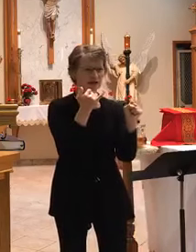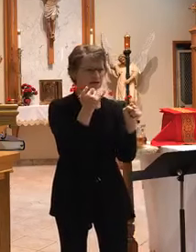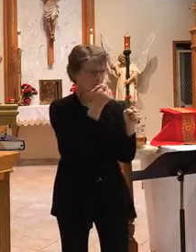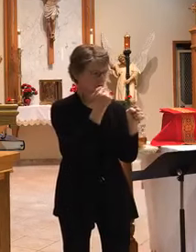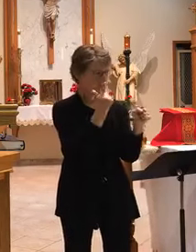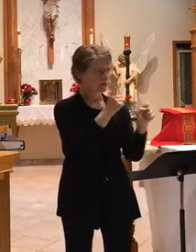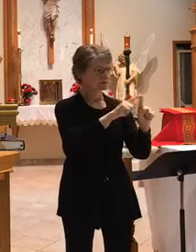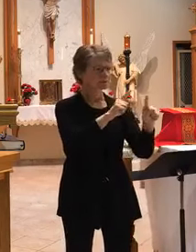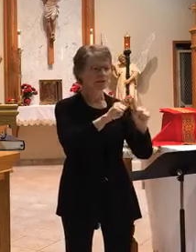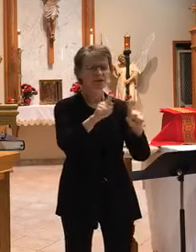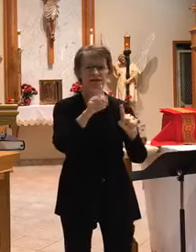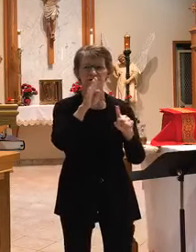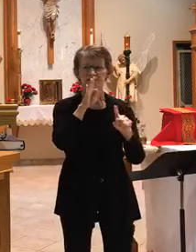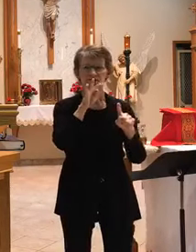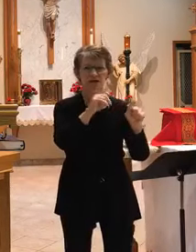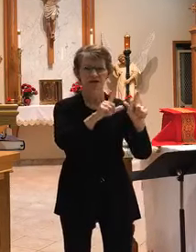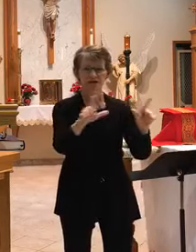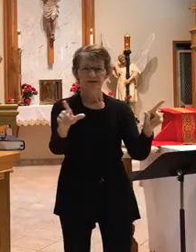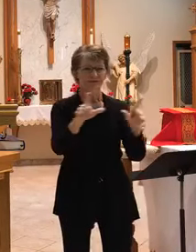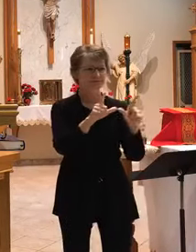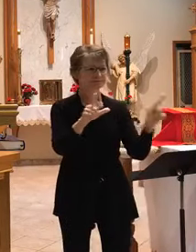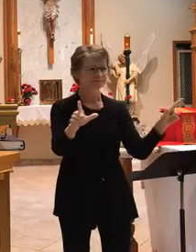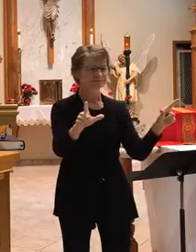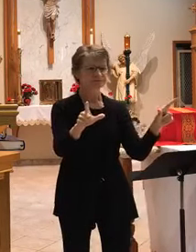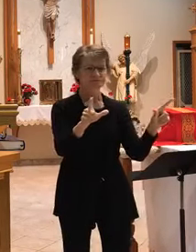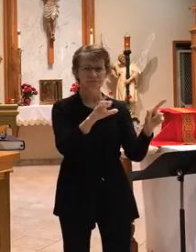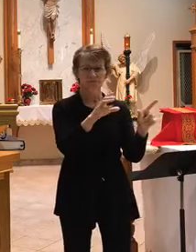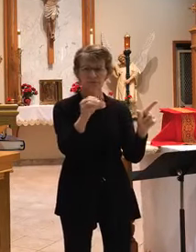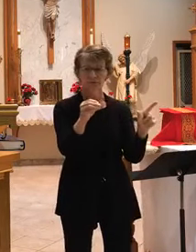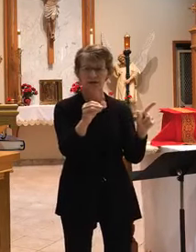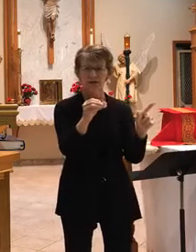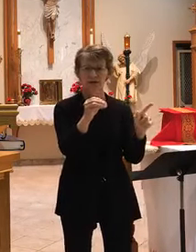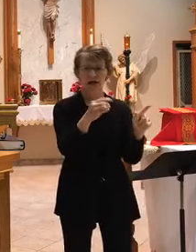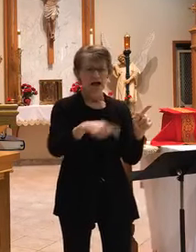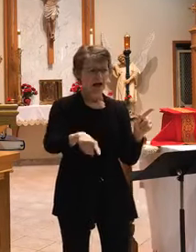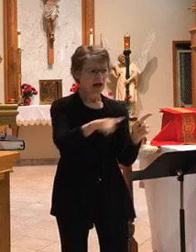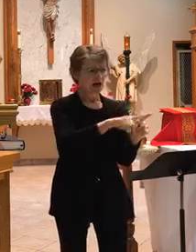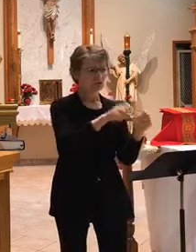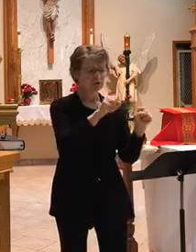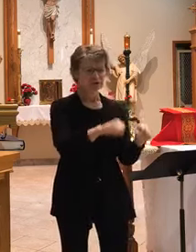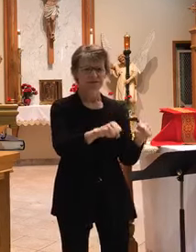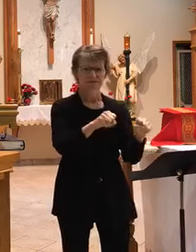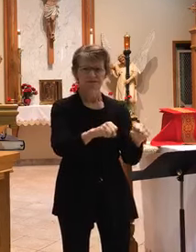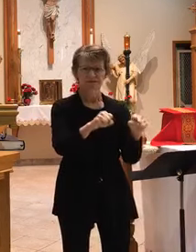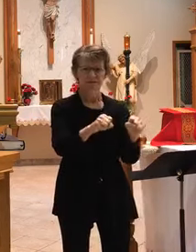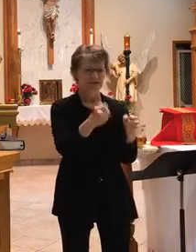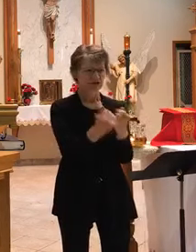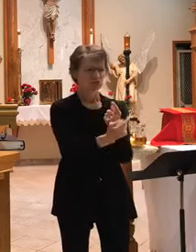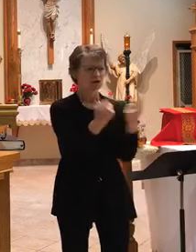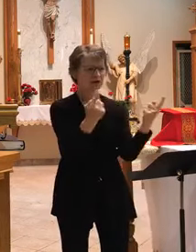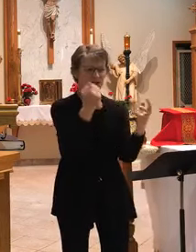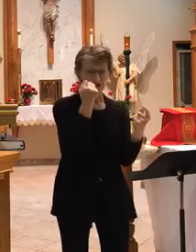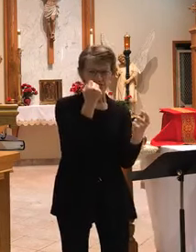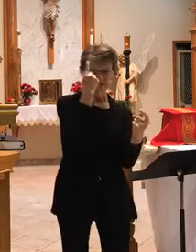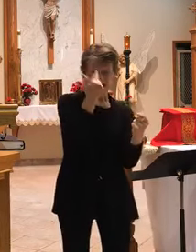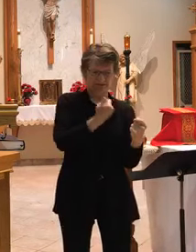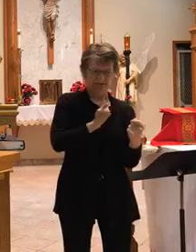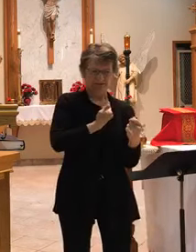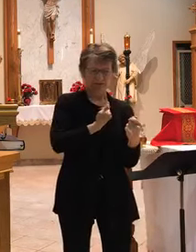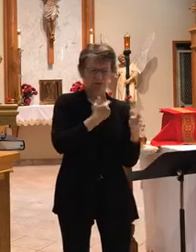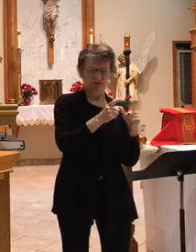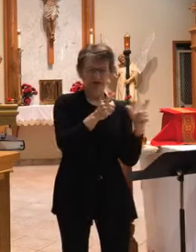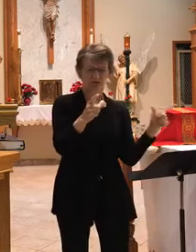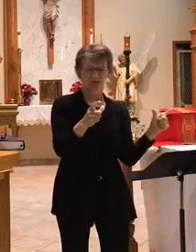these people who are speaking Galileans? Then how does each one of us hear them in his native